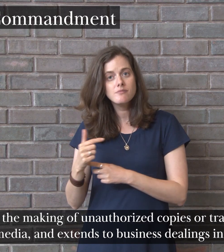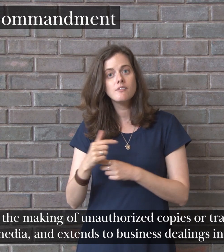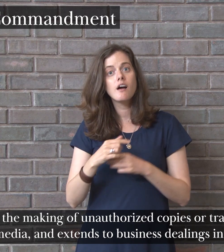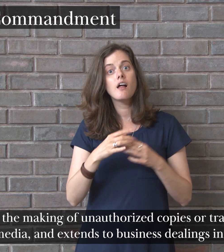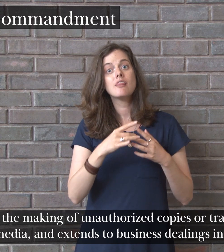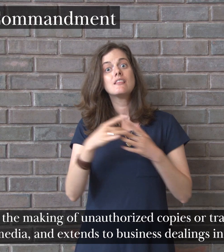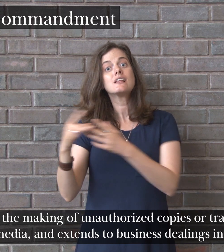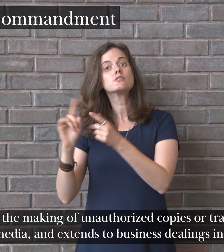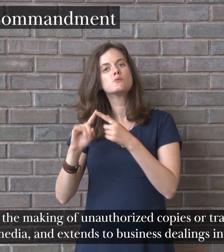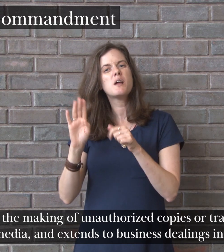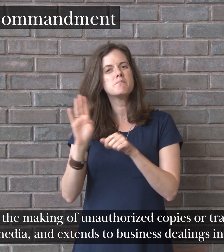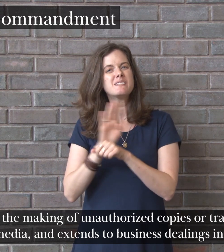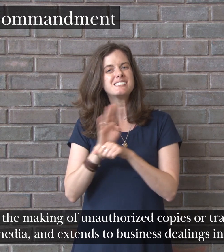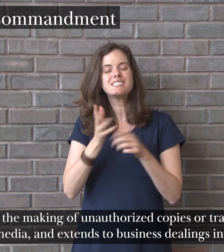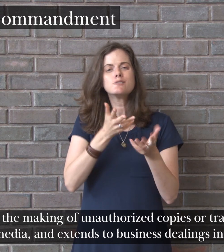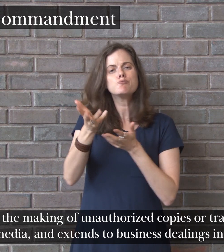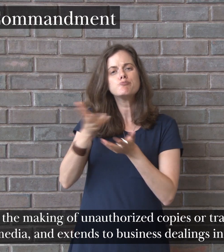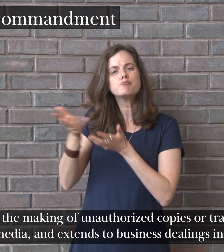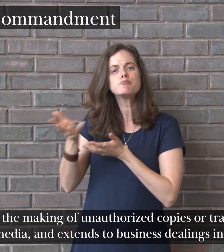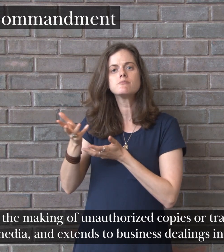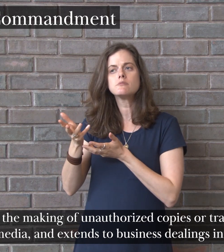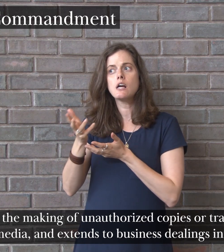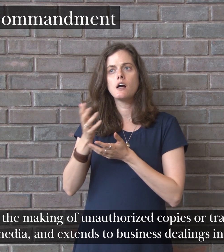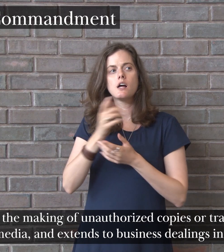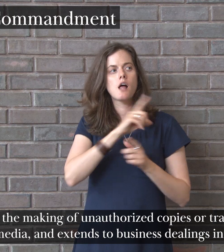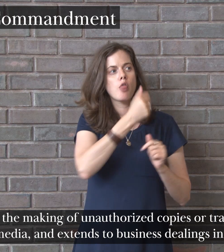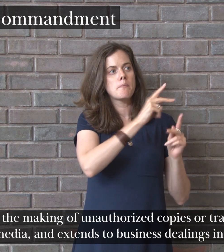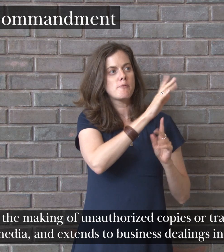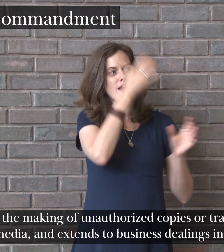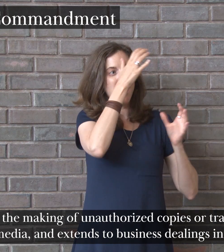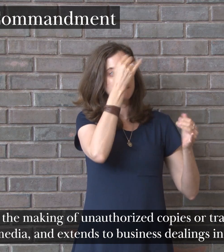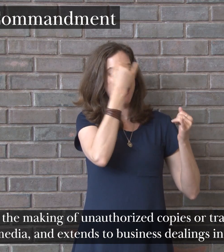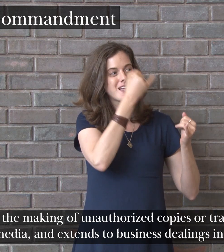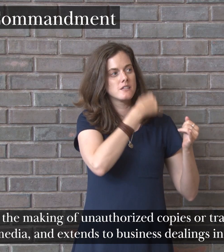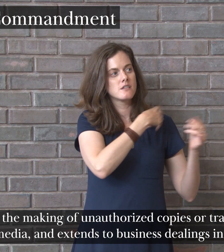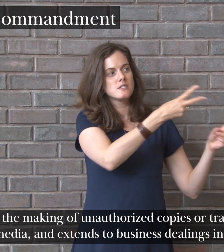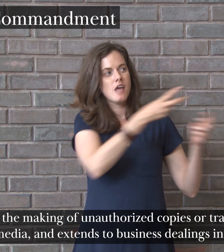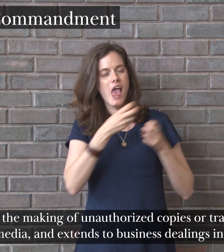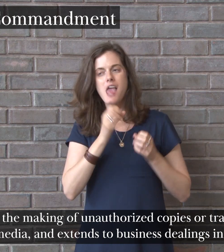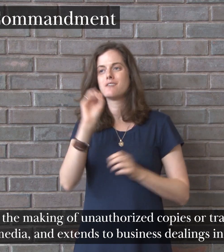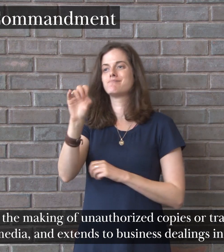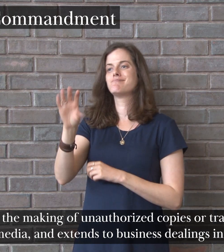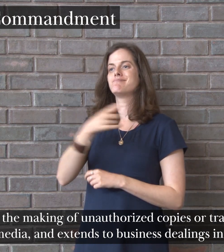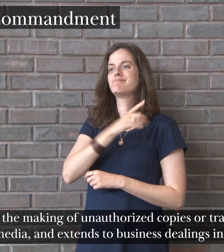and extends to business dealings in stolen concepts and ideas.